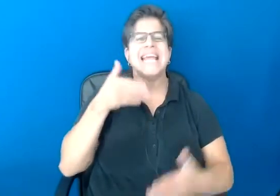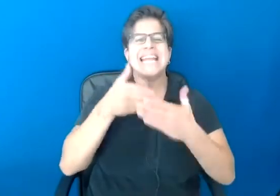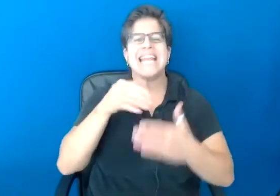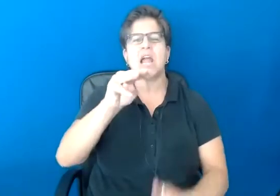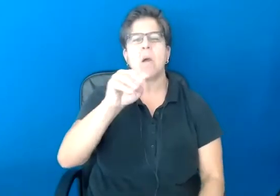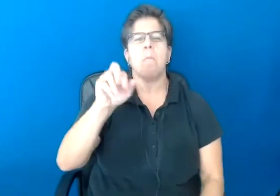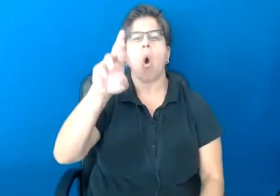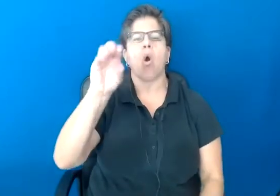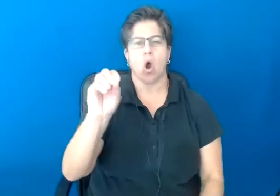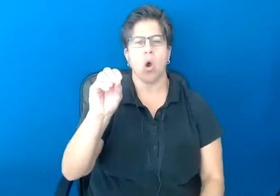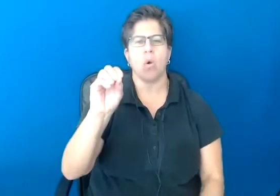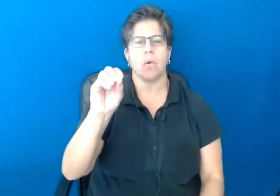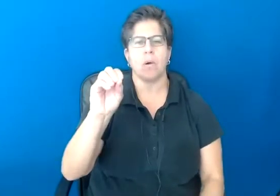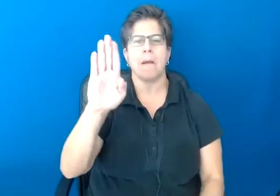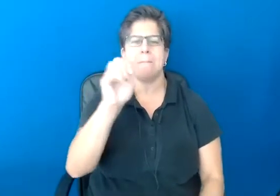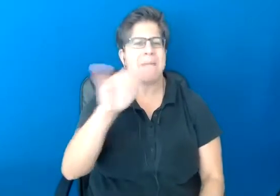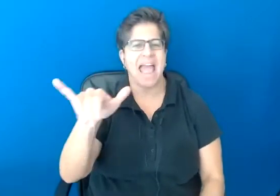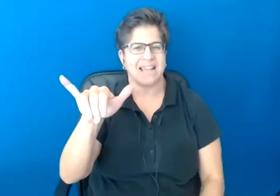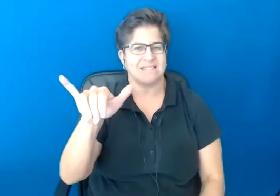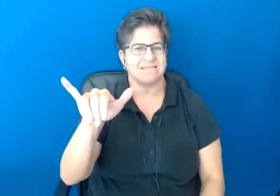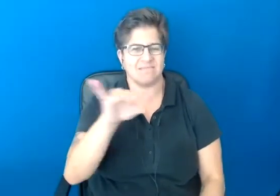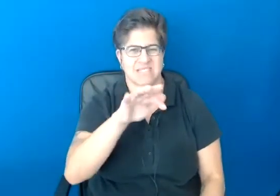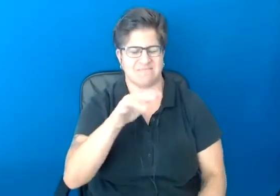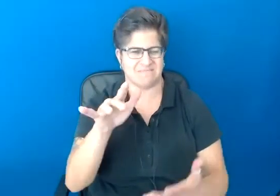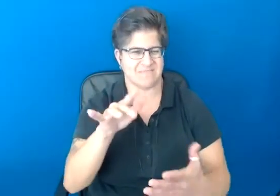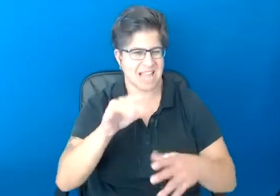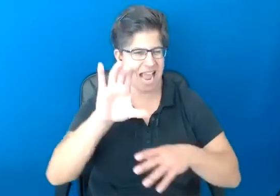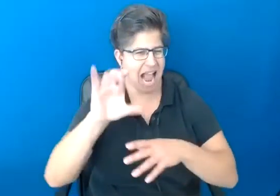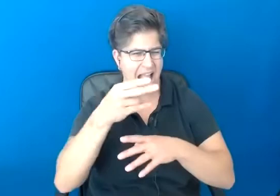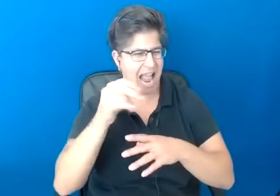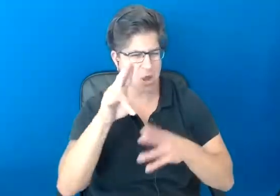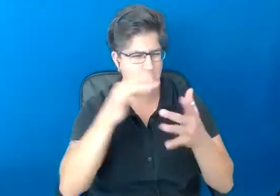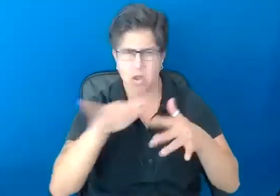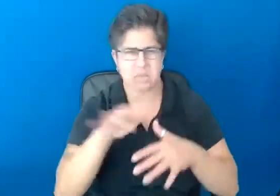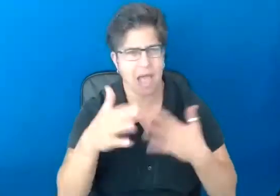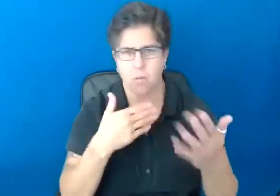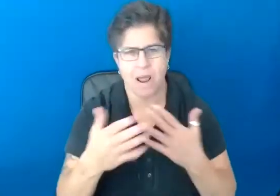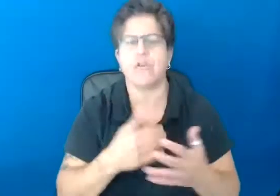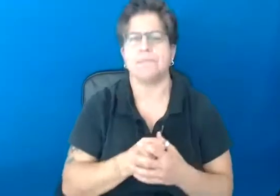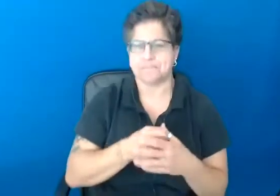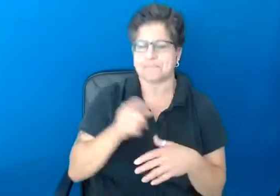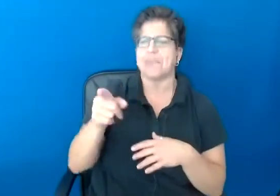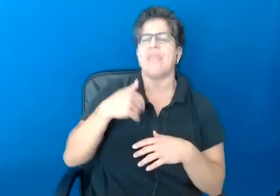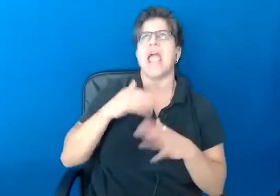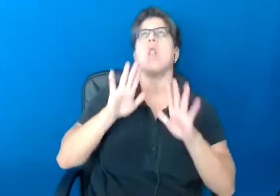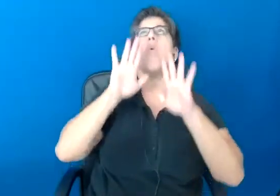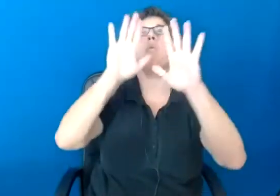hour and a half Al-Anon meeting there that I would attend. And they did this little reading that said, we welcome those of you from other 12-step programs.